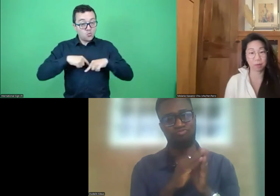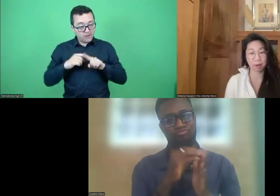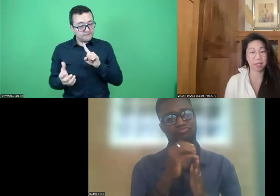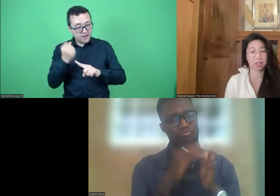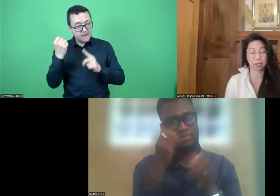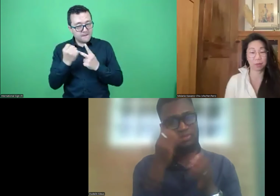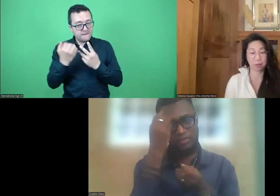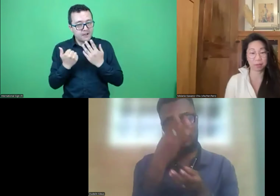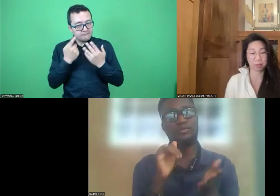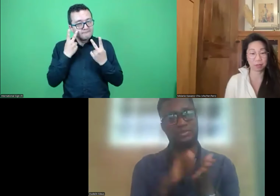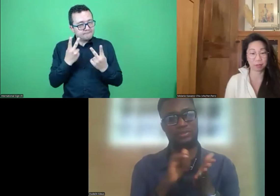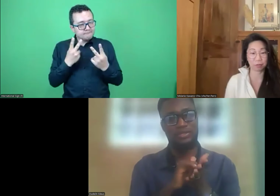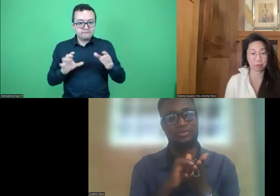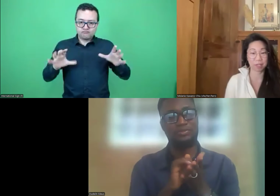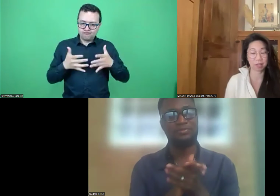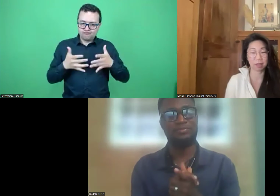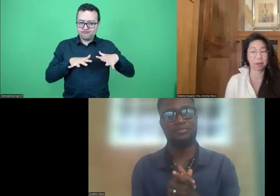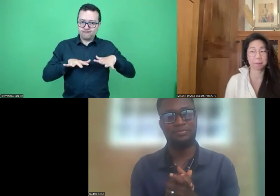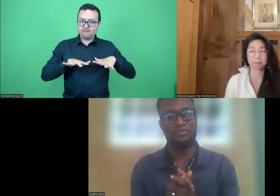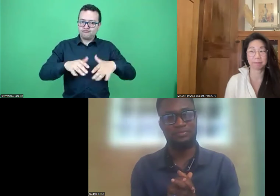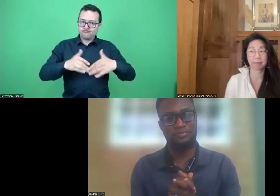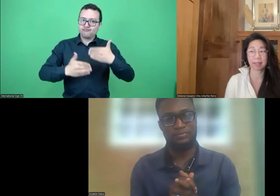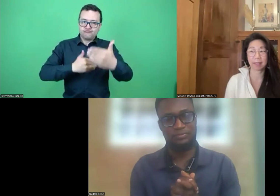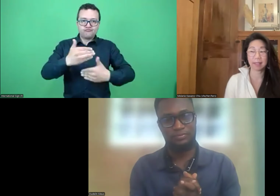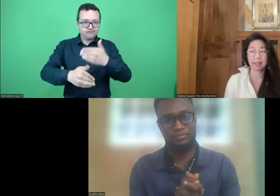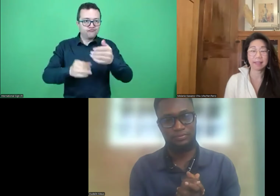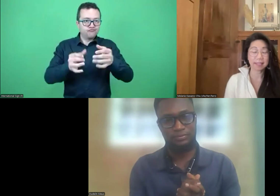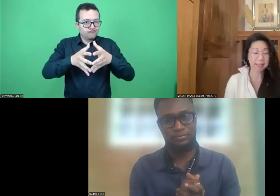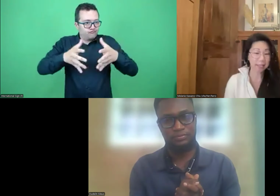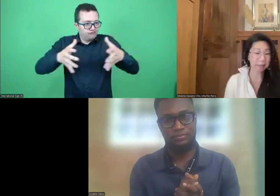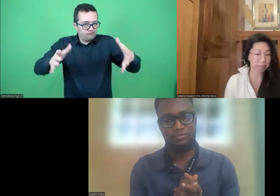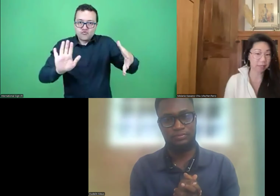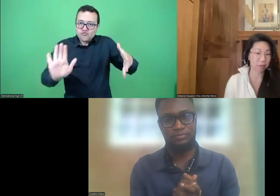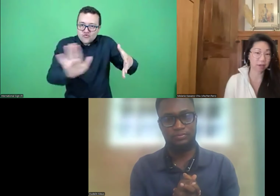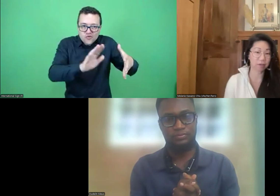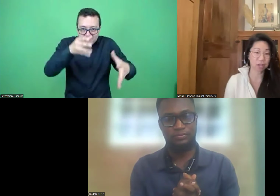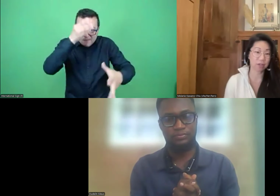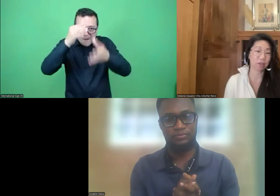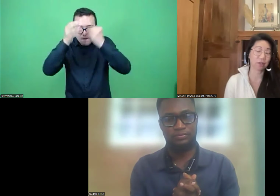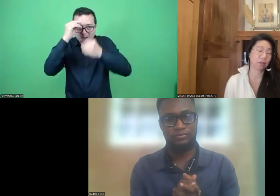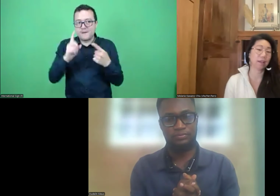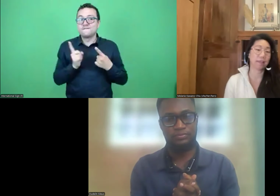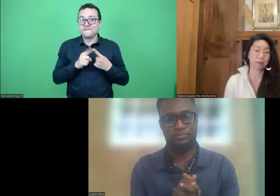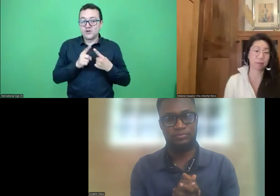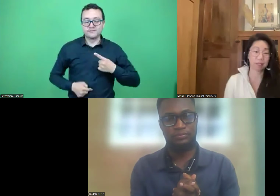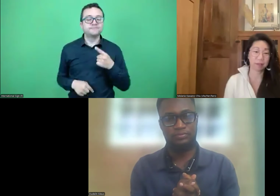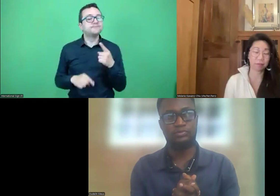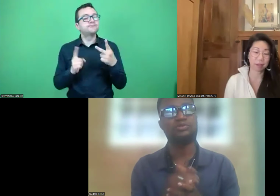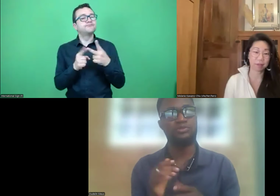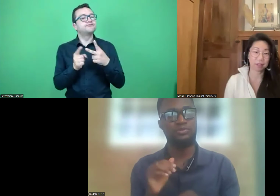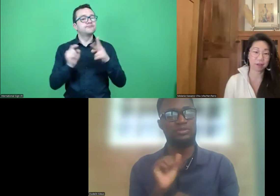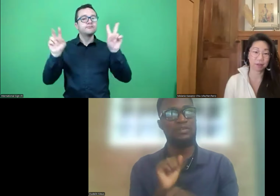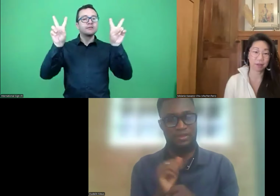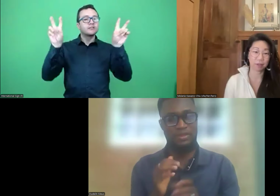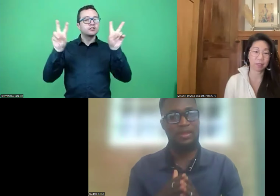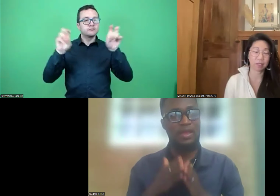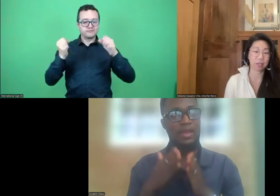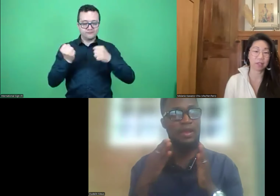so much that you were able to learn from each other. The second piece around gender that we found